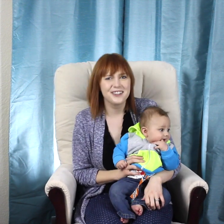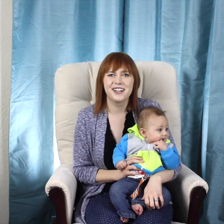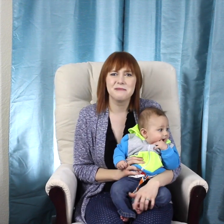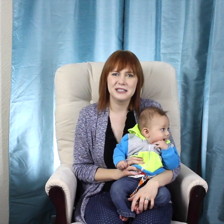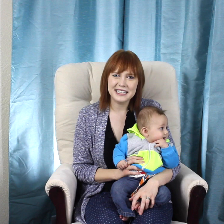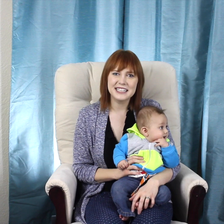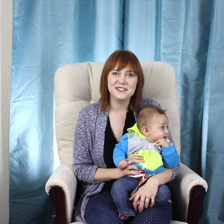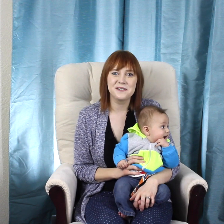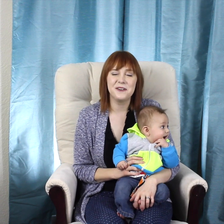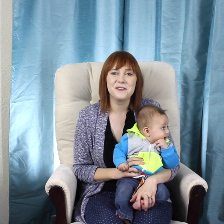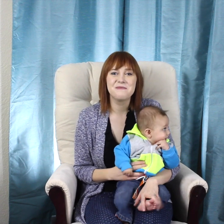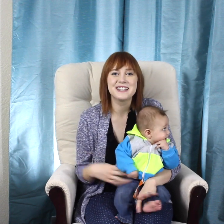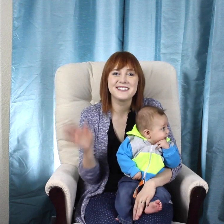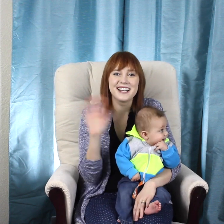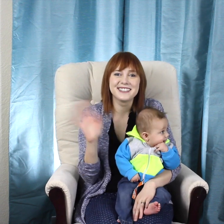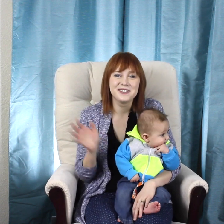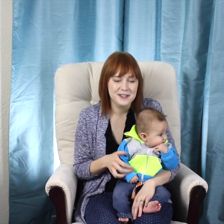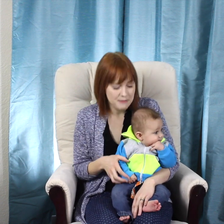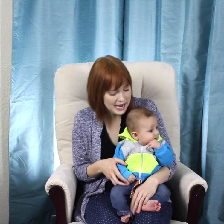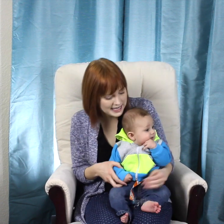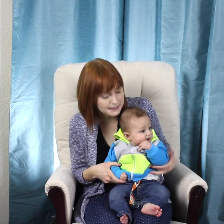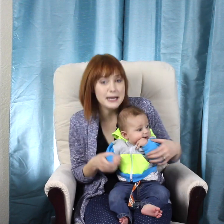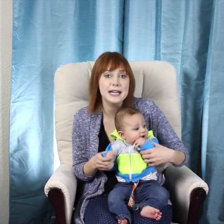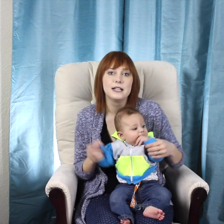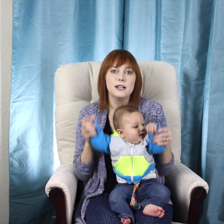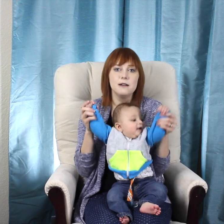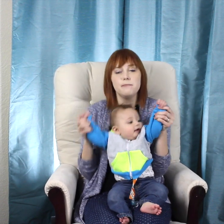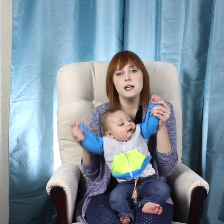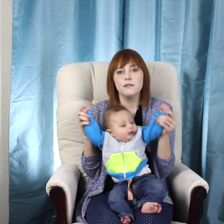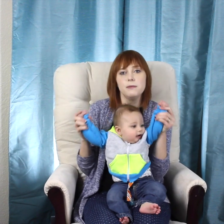and completely useful. Best of luck. Bye! High five! Bye everybody!